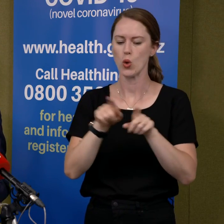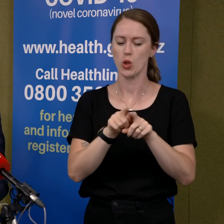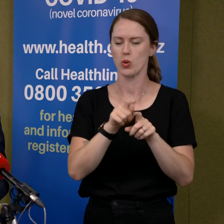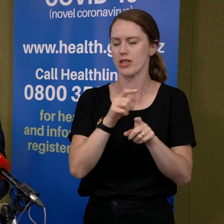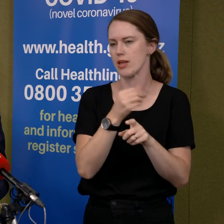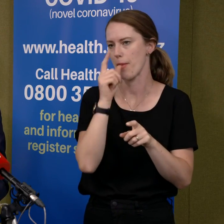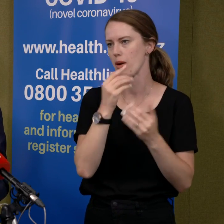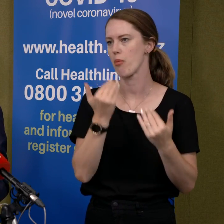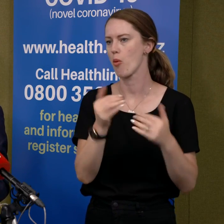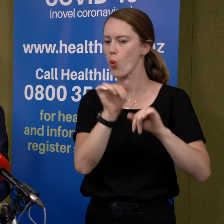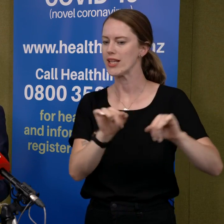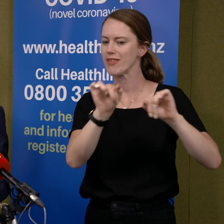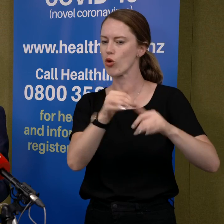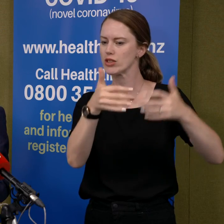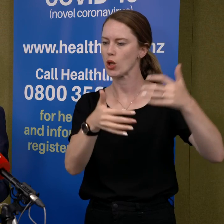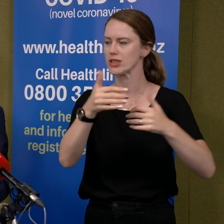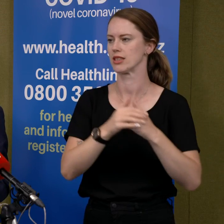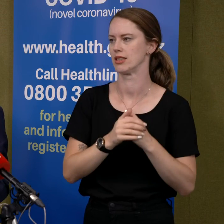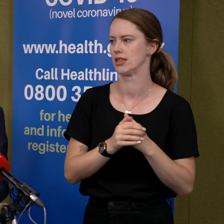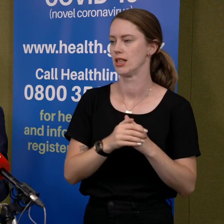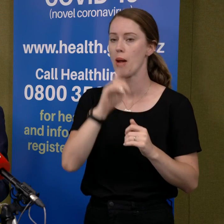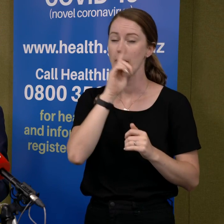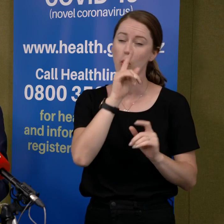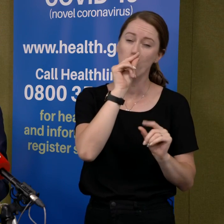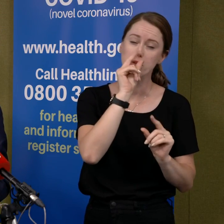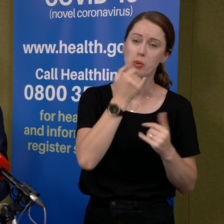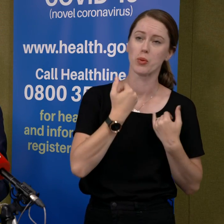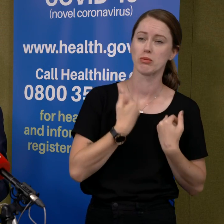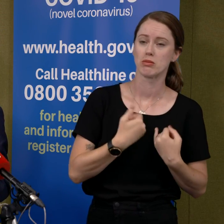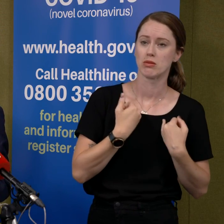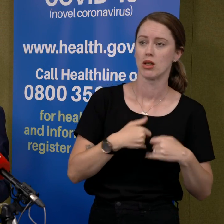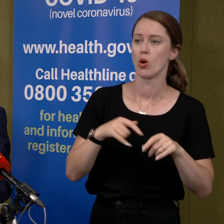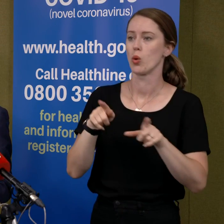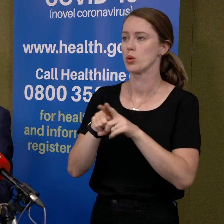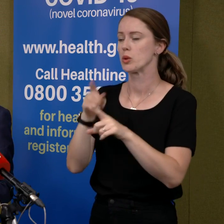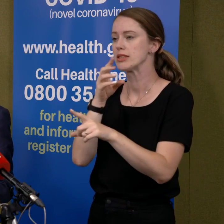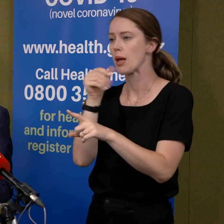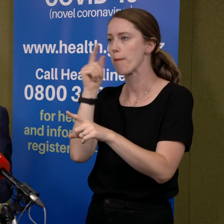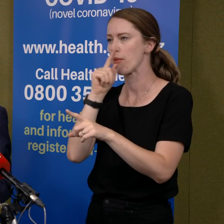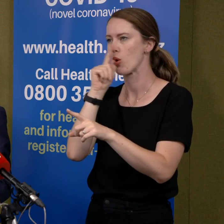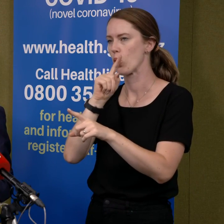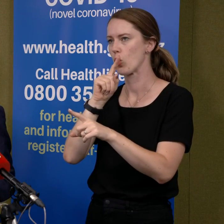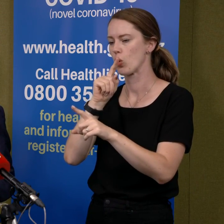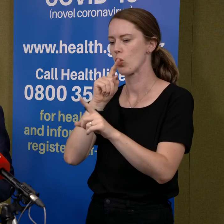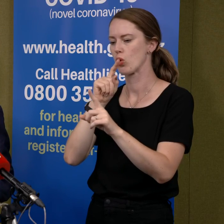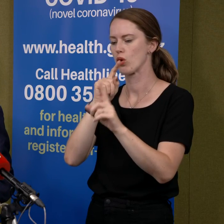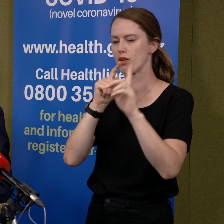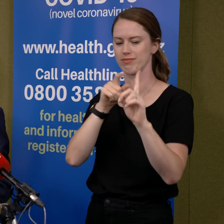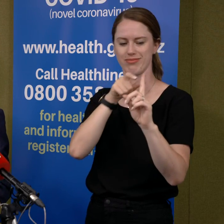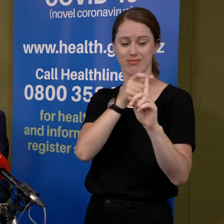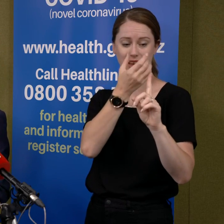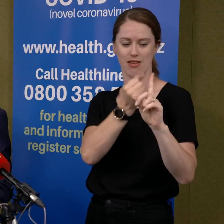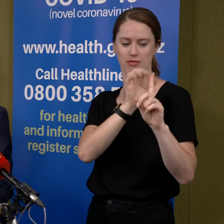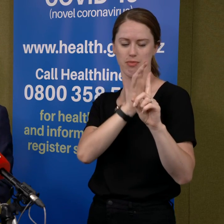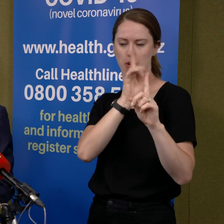at the moment. Those are a mix of people who are possible cases and also some symptomatic close contacts of